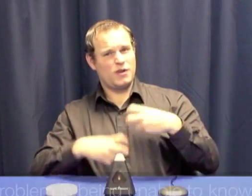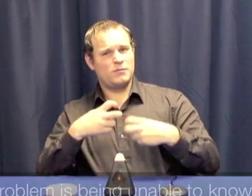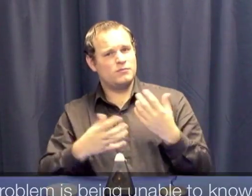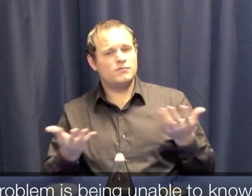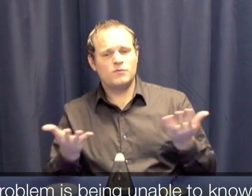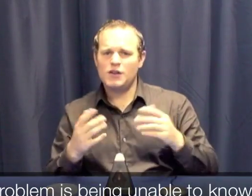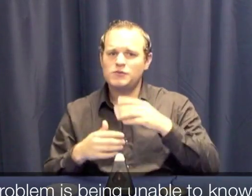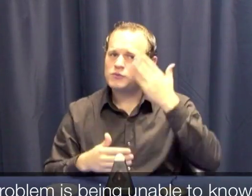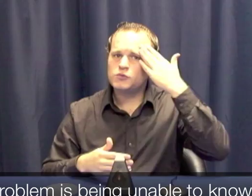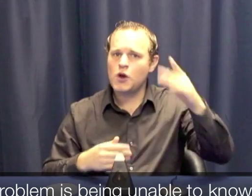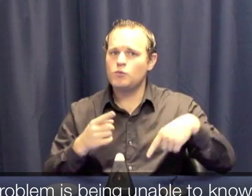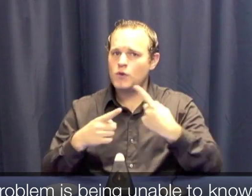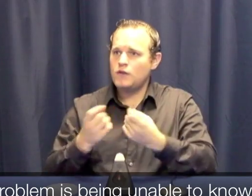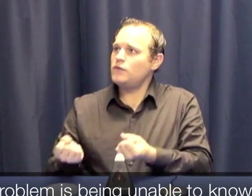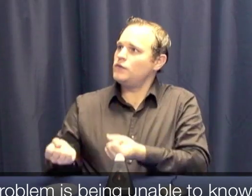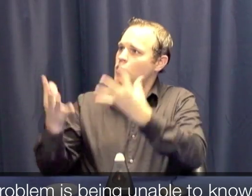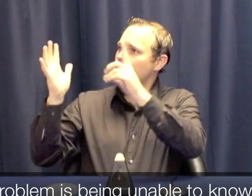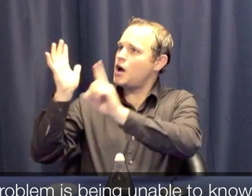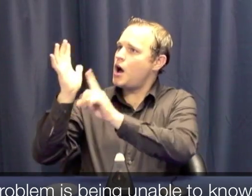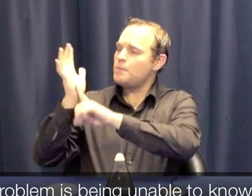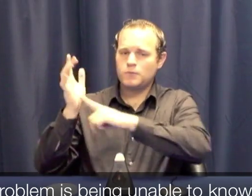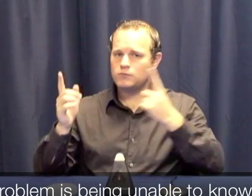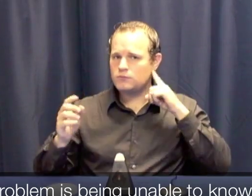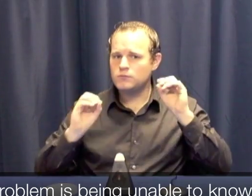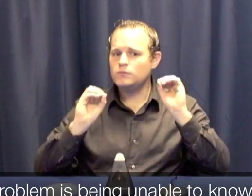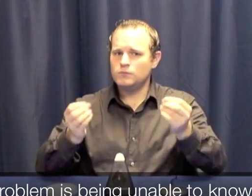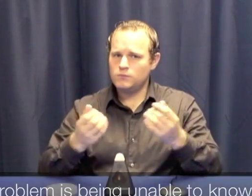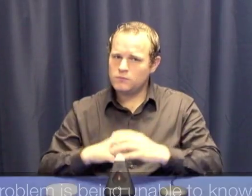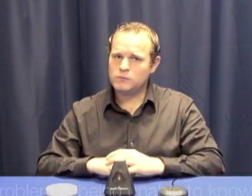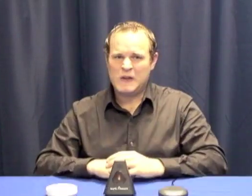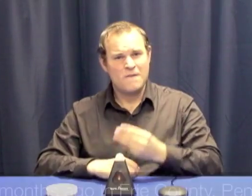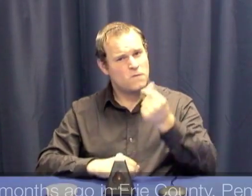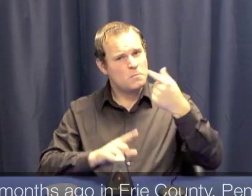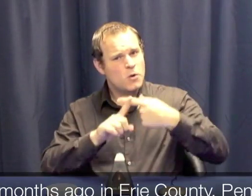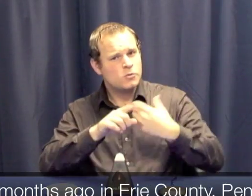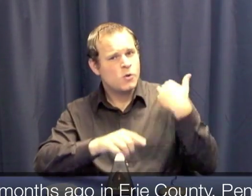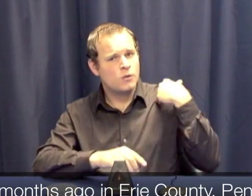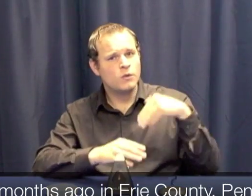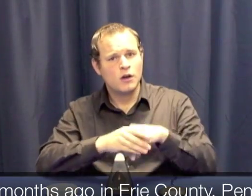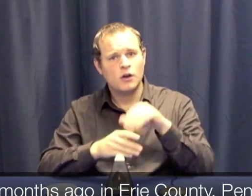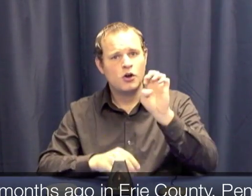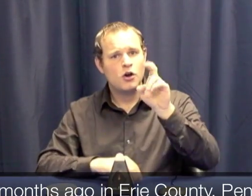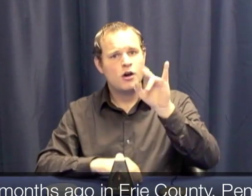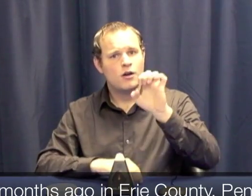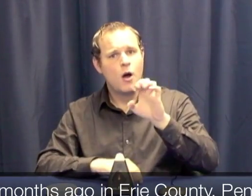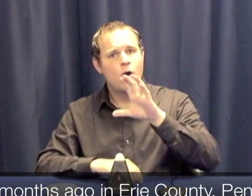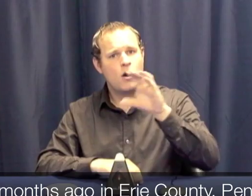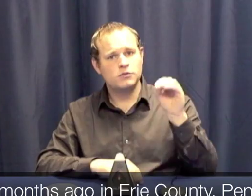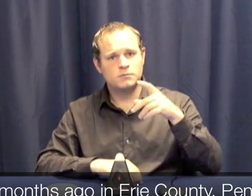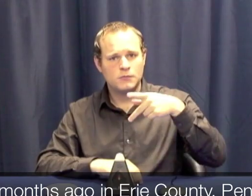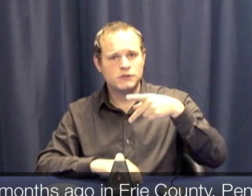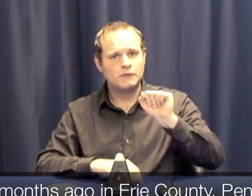deaf-blind. That problem is not being able to know when the smoke detector goes off in your home. A few months ago in Erie County,